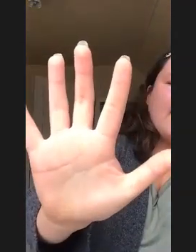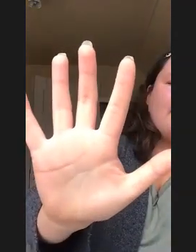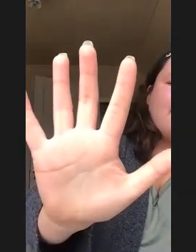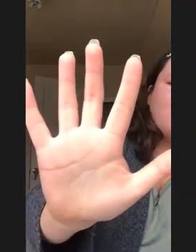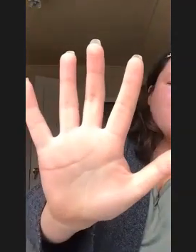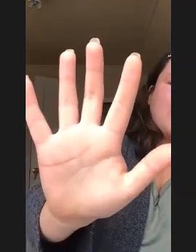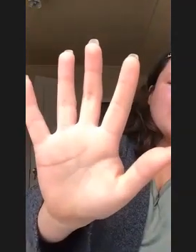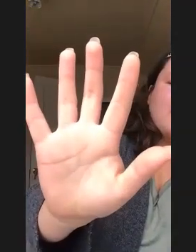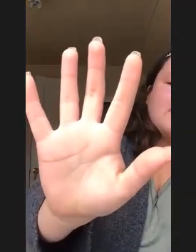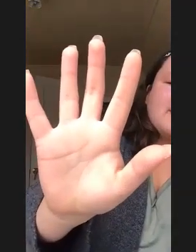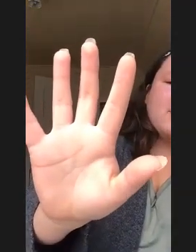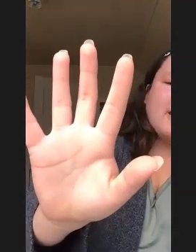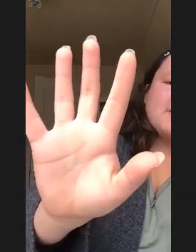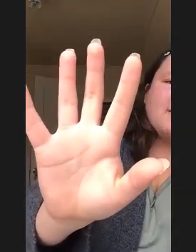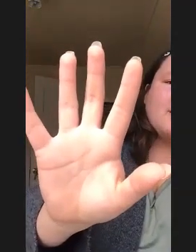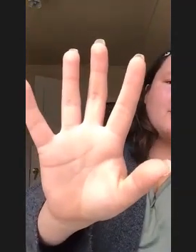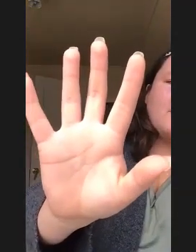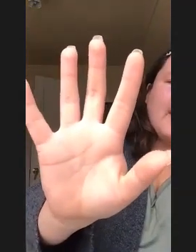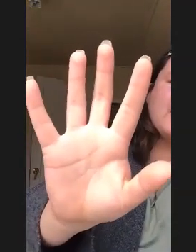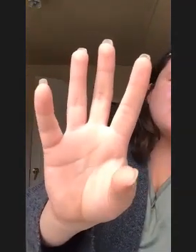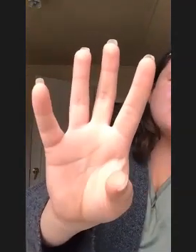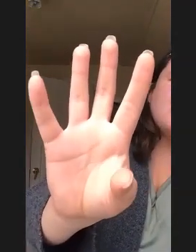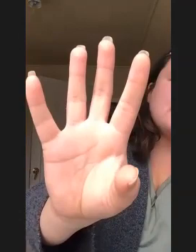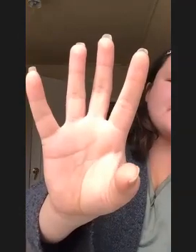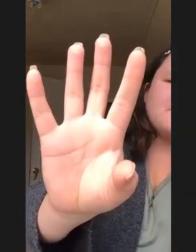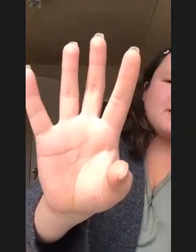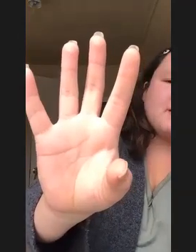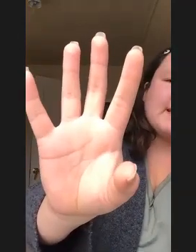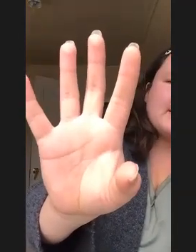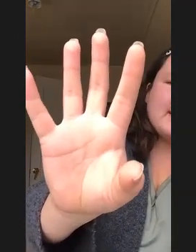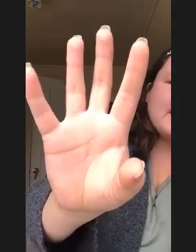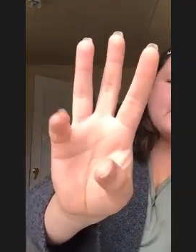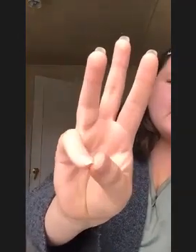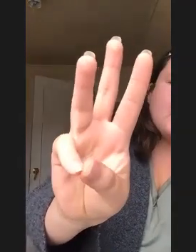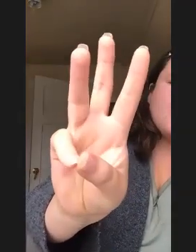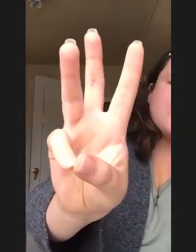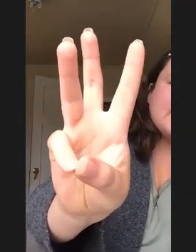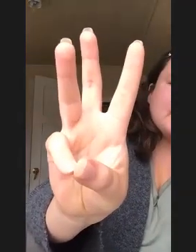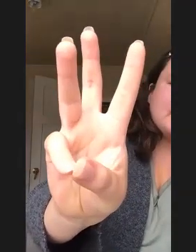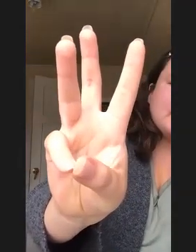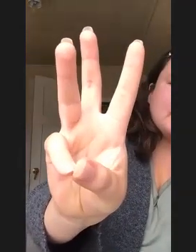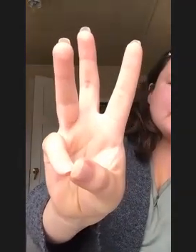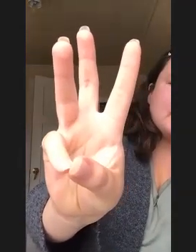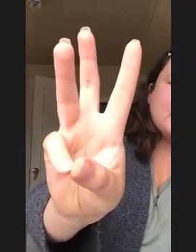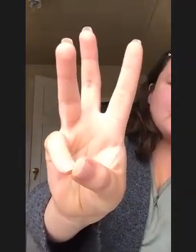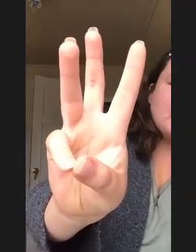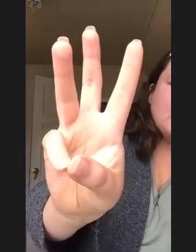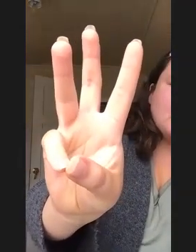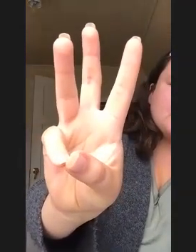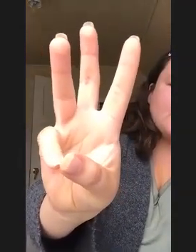5, but then you would continue counting on your hand. Instead of doing the second hand, you go 6. So kind